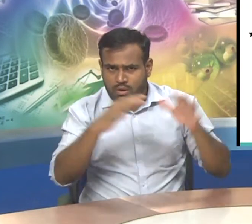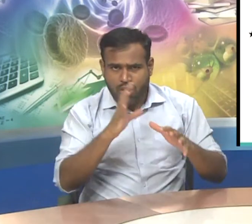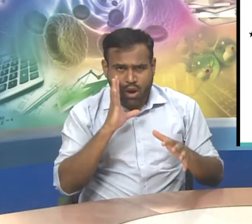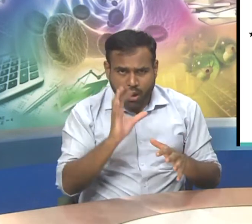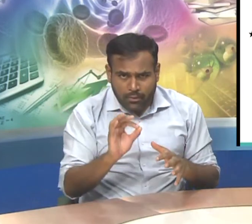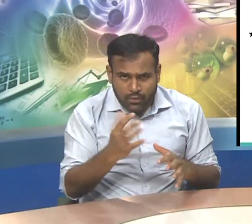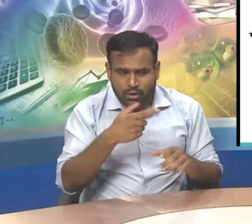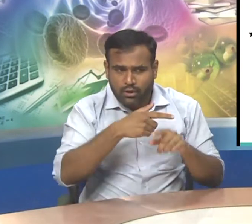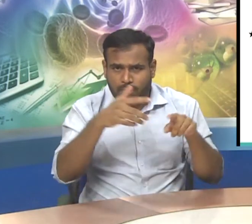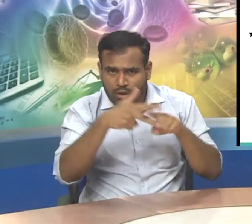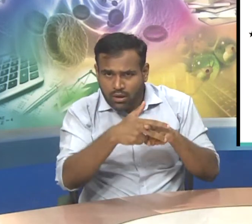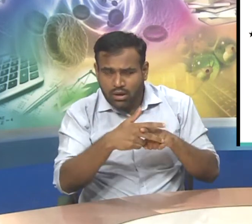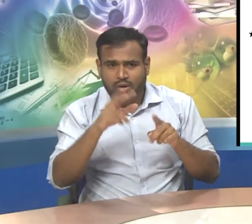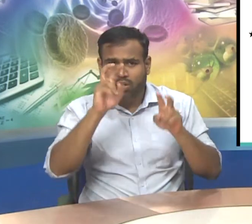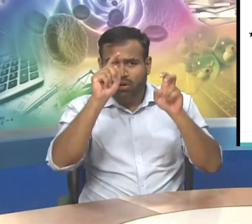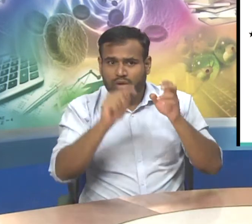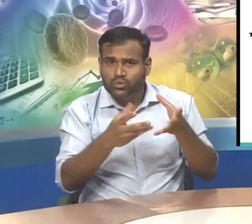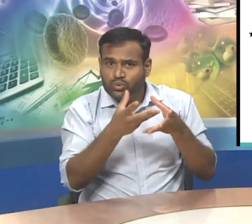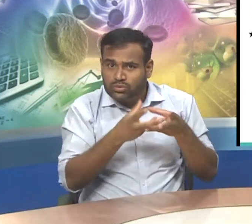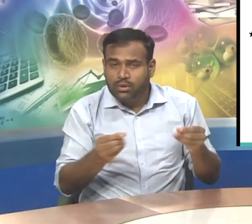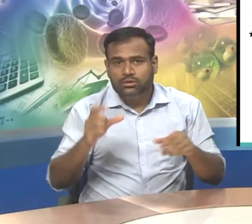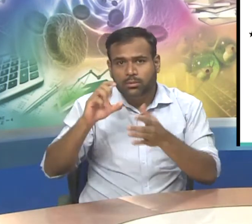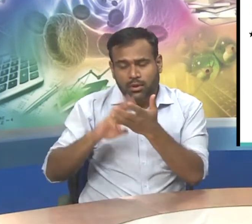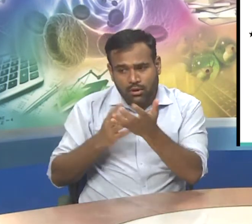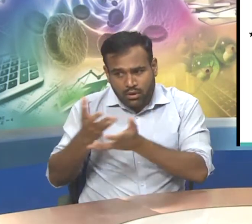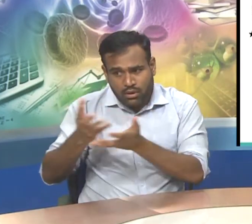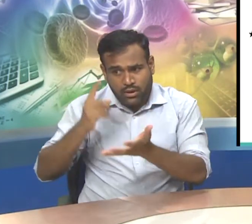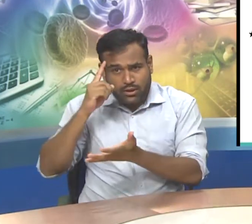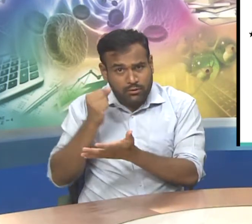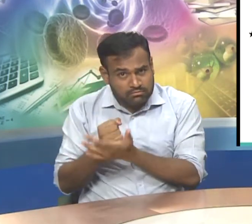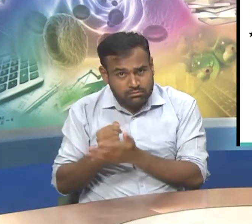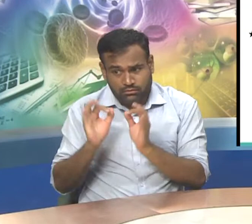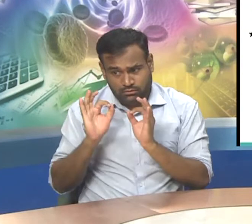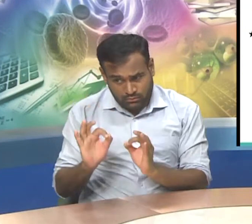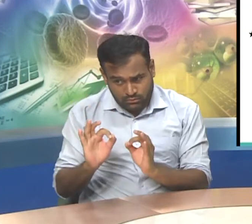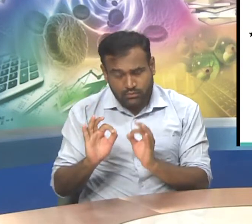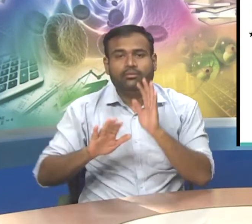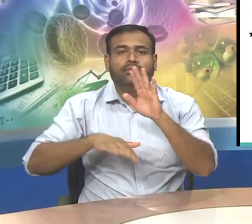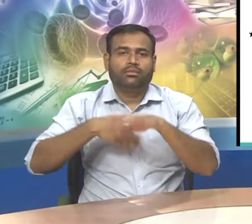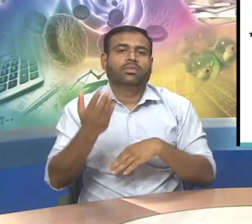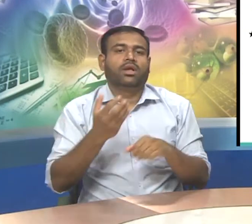But upon consultation with the CM, these powers can be executed.